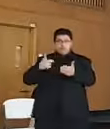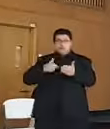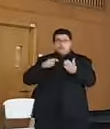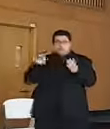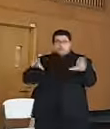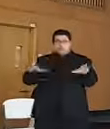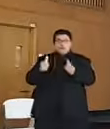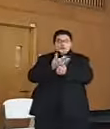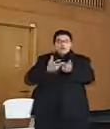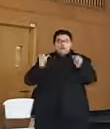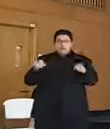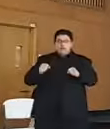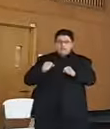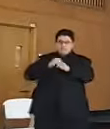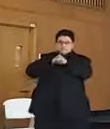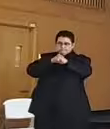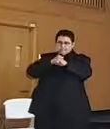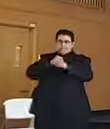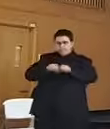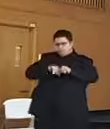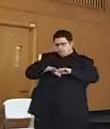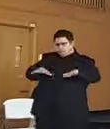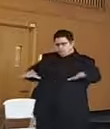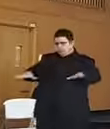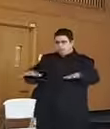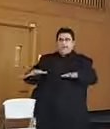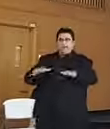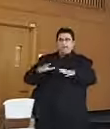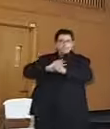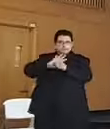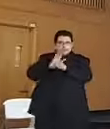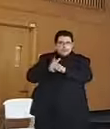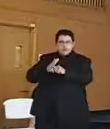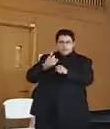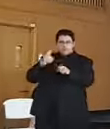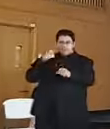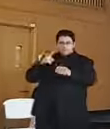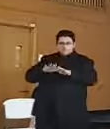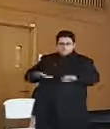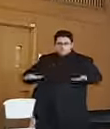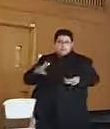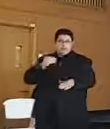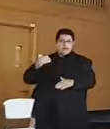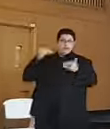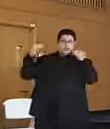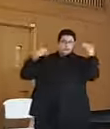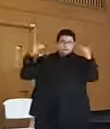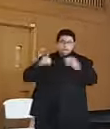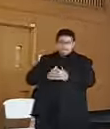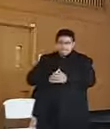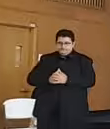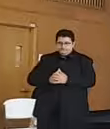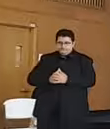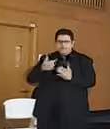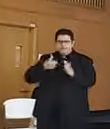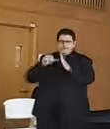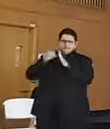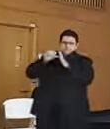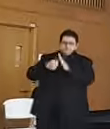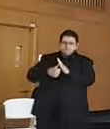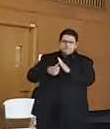curb the spread of the virus among our young adults and everyone they interact with. I cannot stress enough how important it is if we work together on